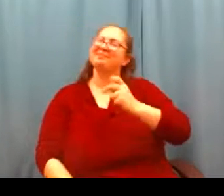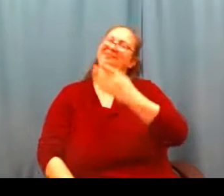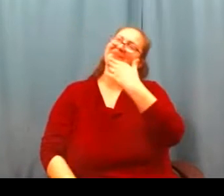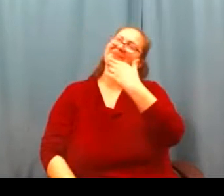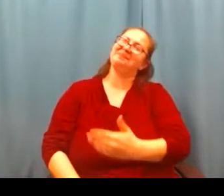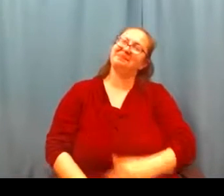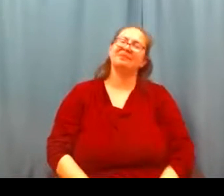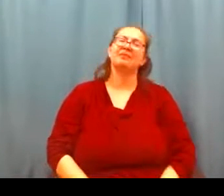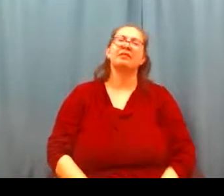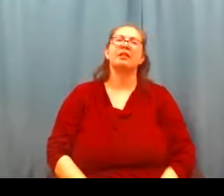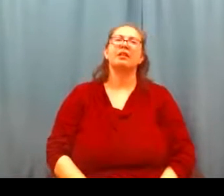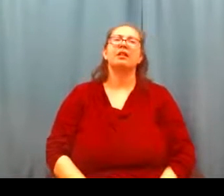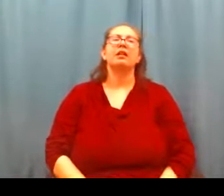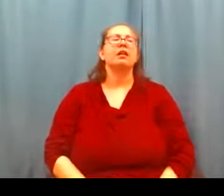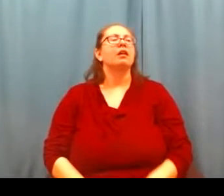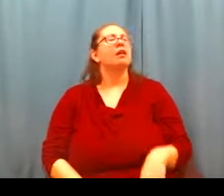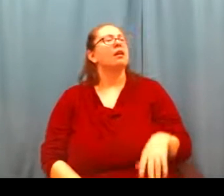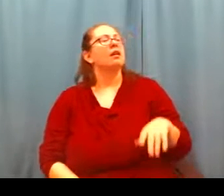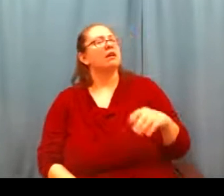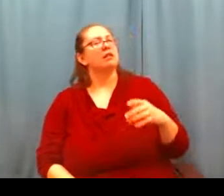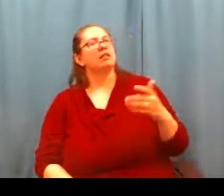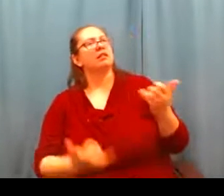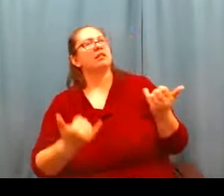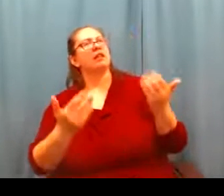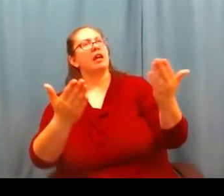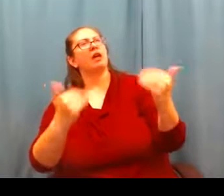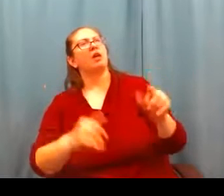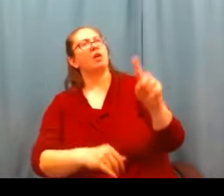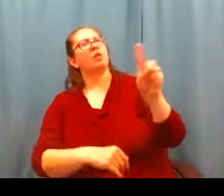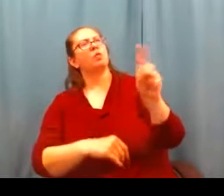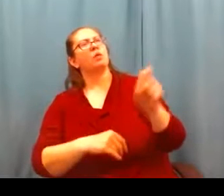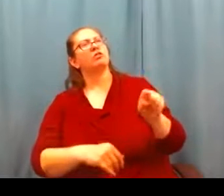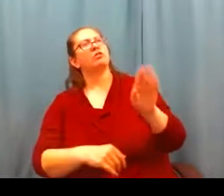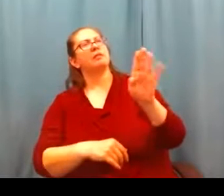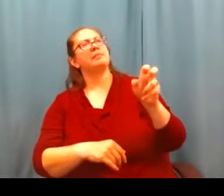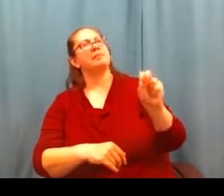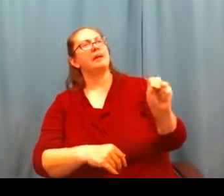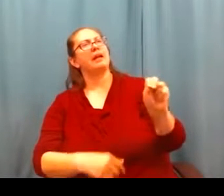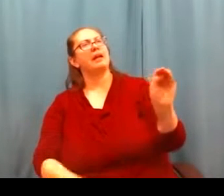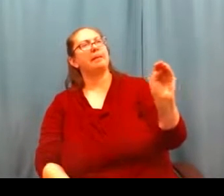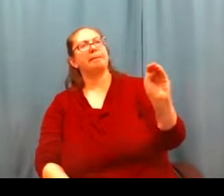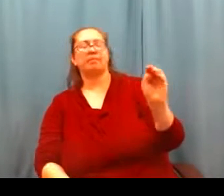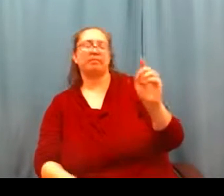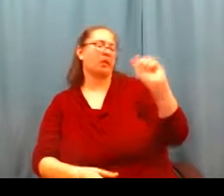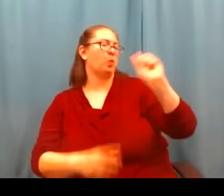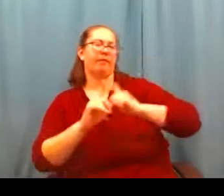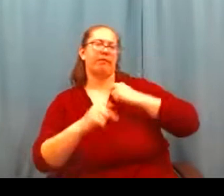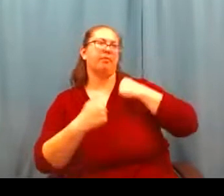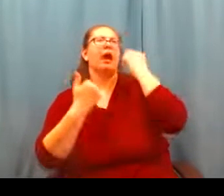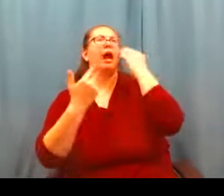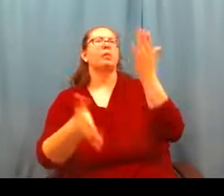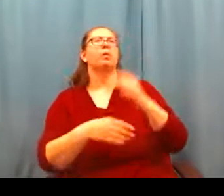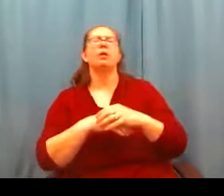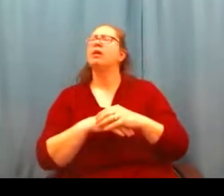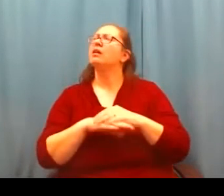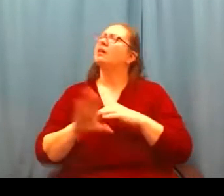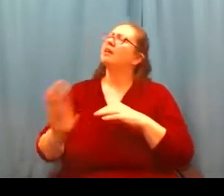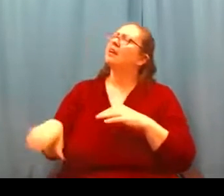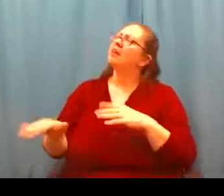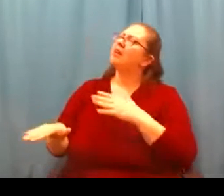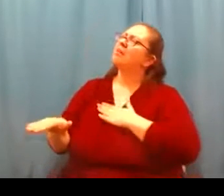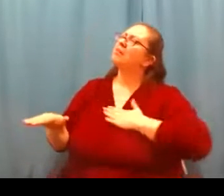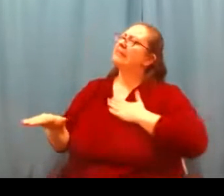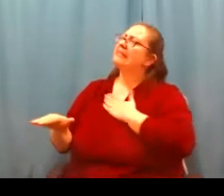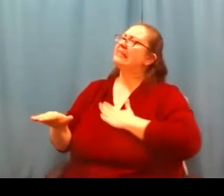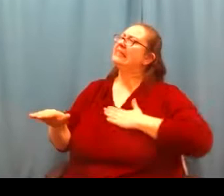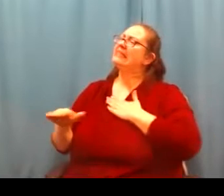Mayor, we have a question from Ben M. Don't know what neighborhood. Okay, But he Ben? says, can you please open the tennis parks at